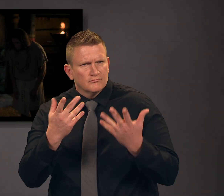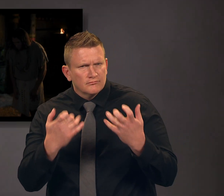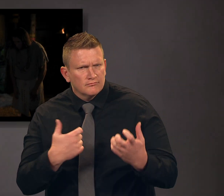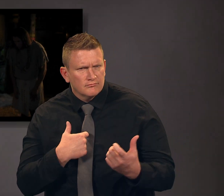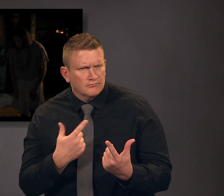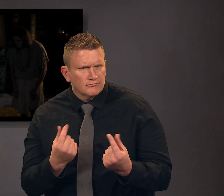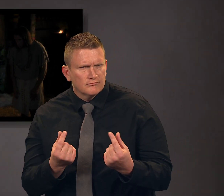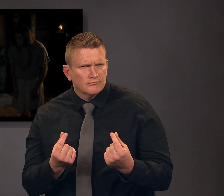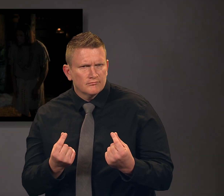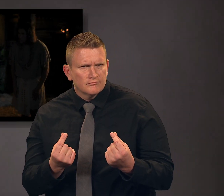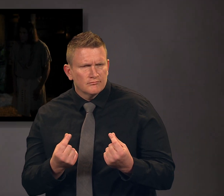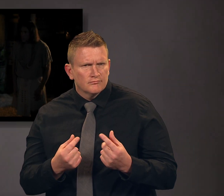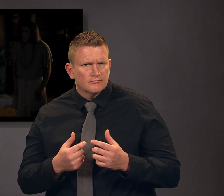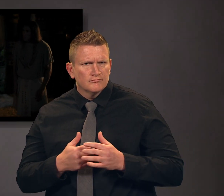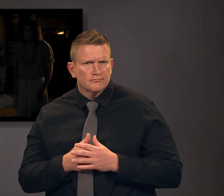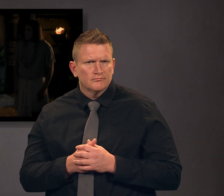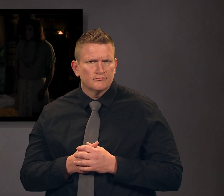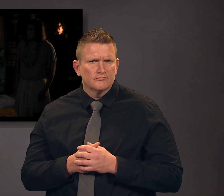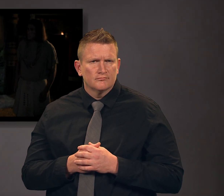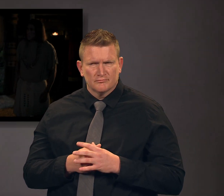What would you have me do?